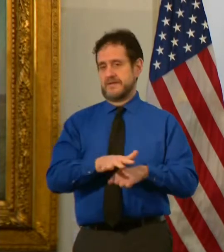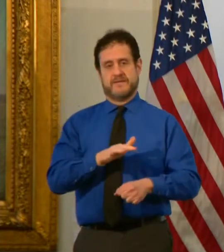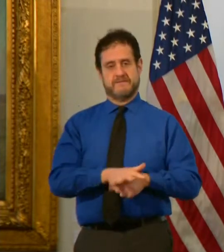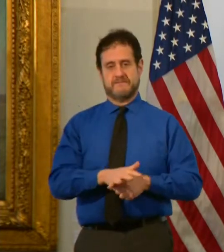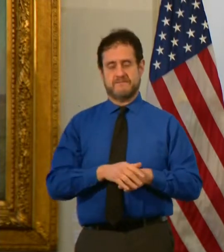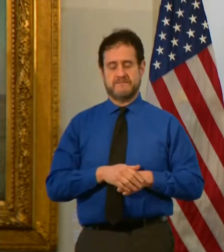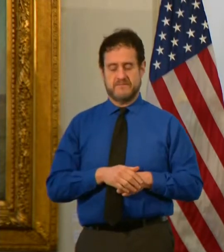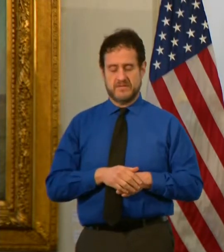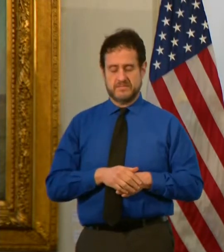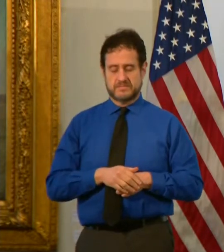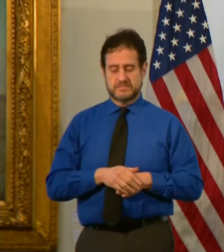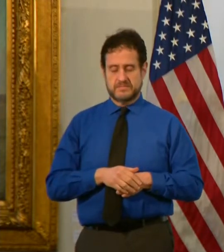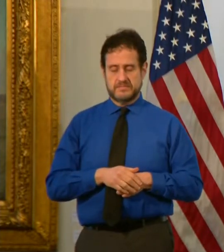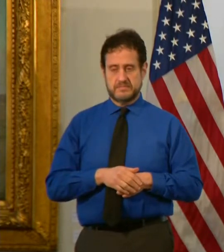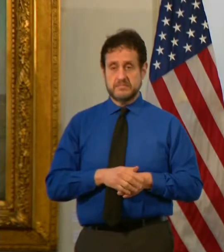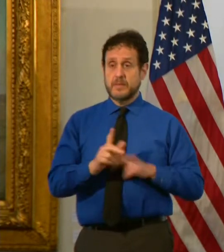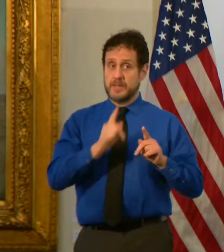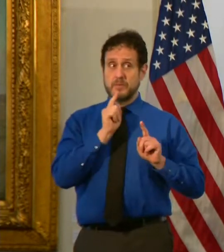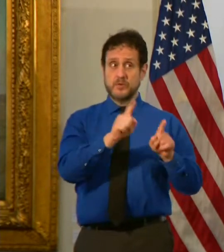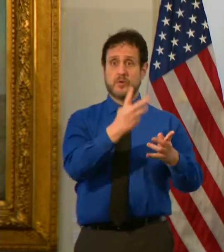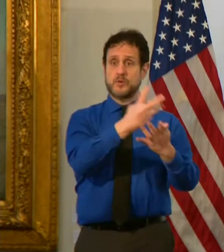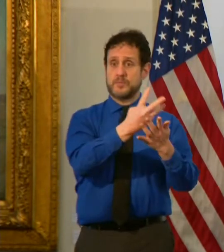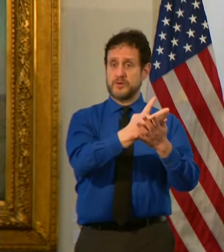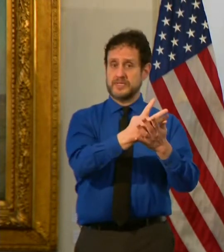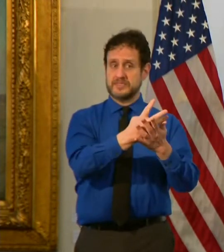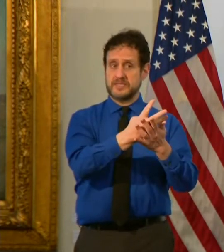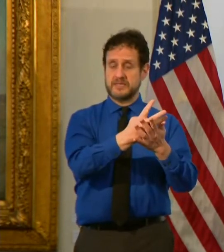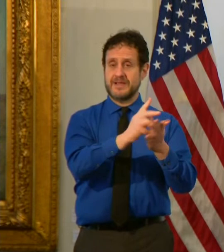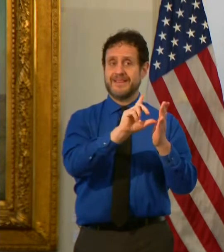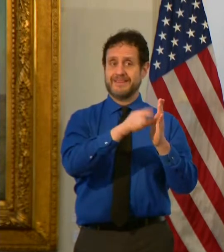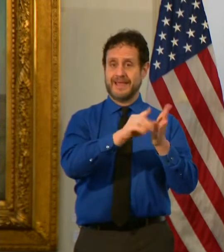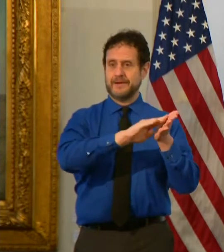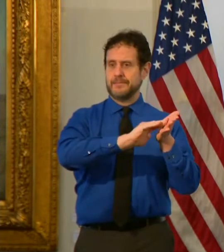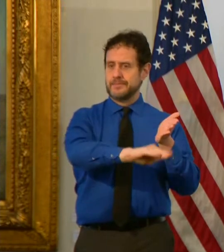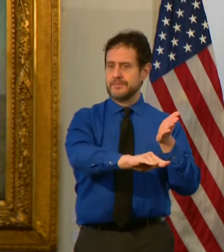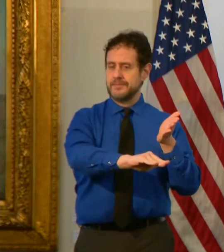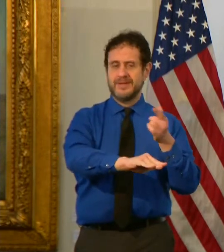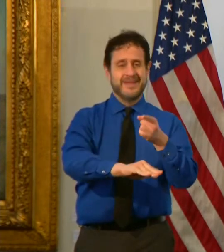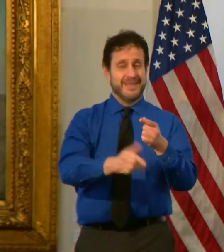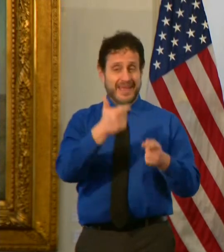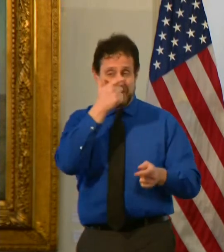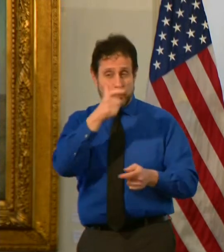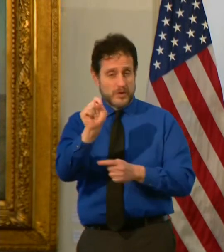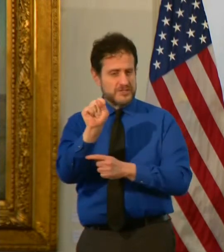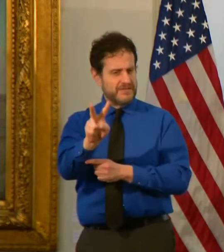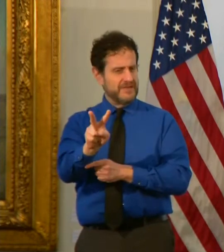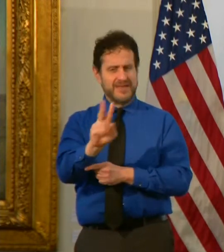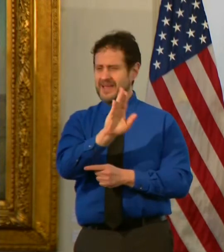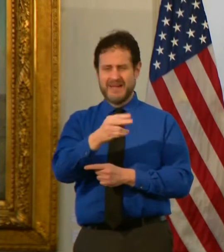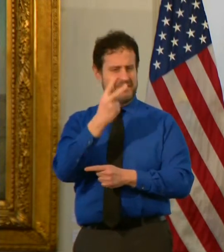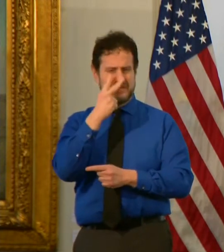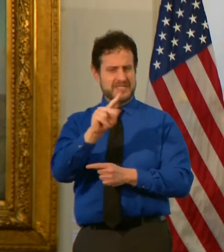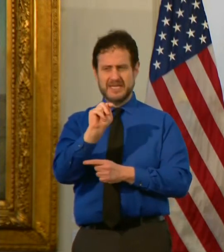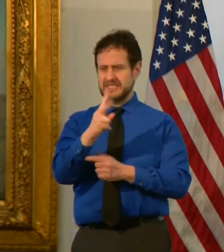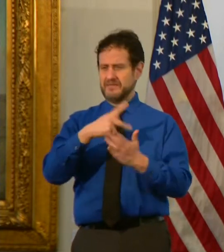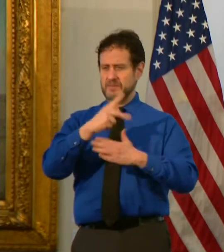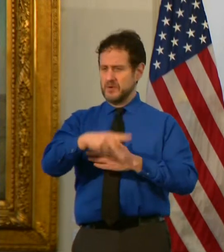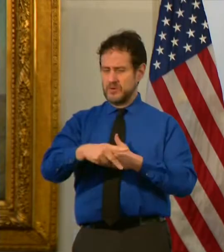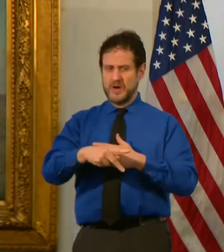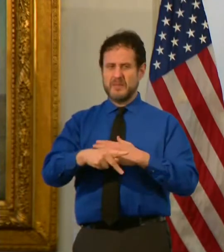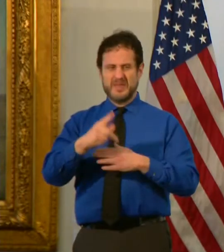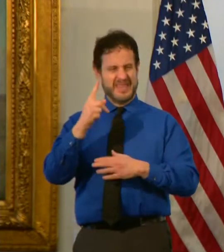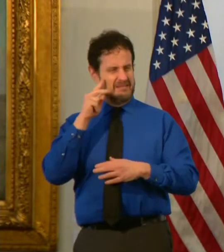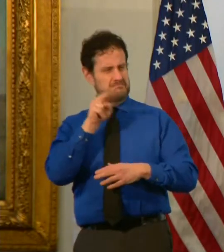People who come out of prison. I don't know what TV shows you've seen. I've never seen a TV show that has made prison seem fun.